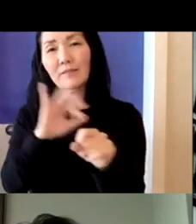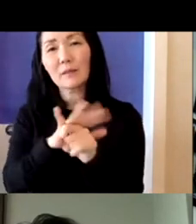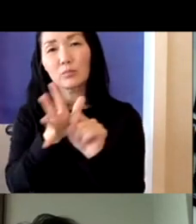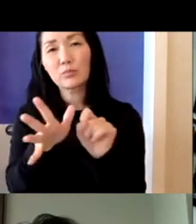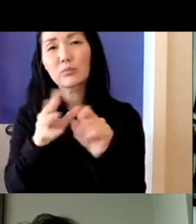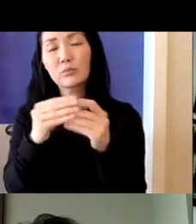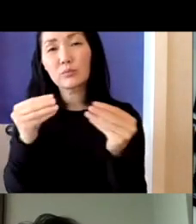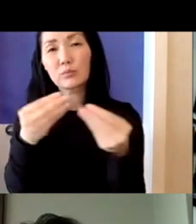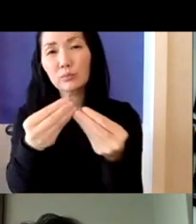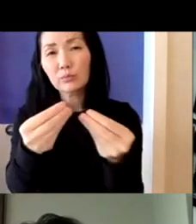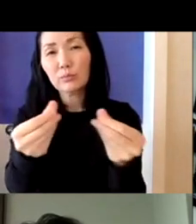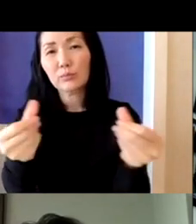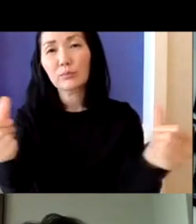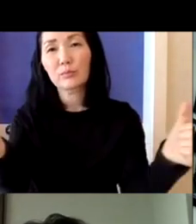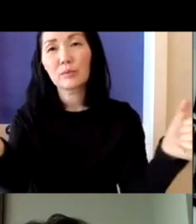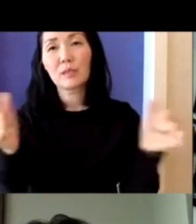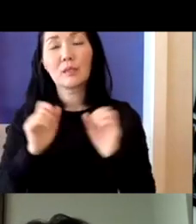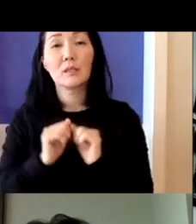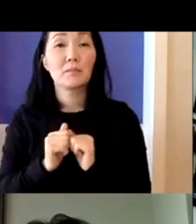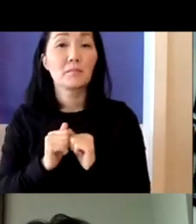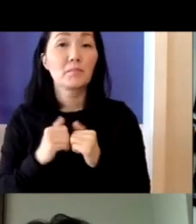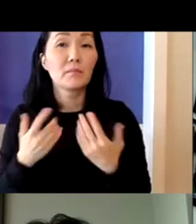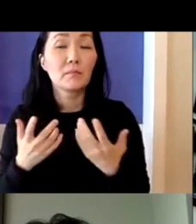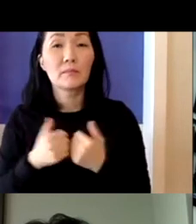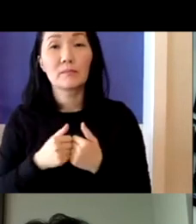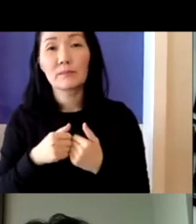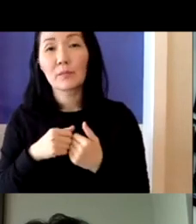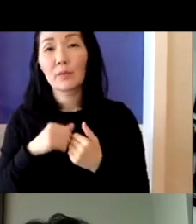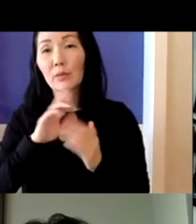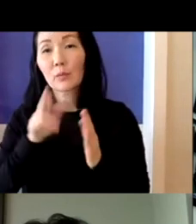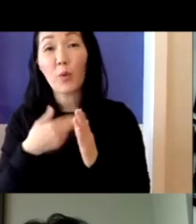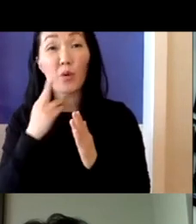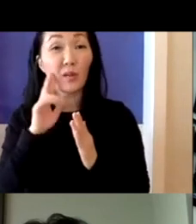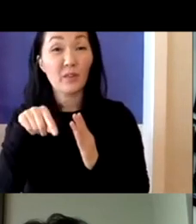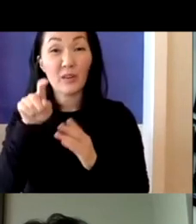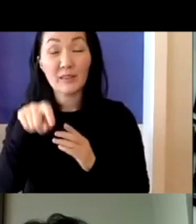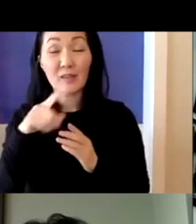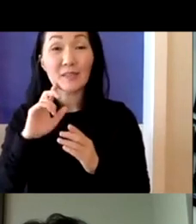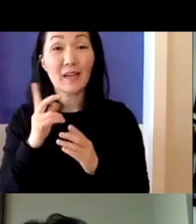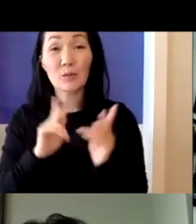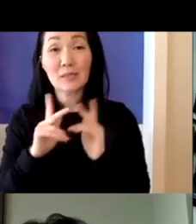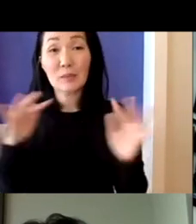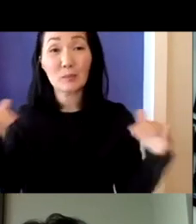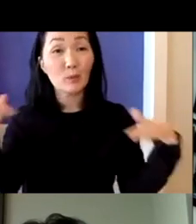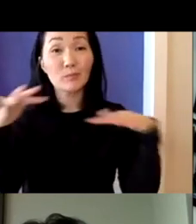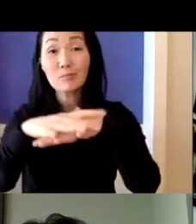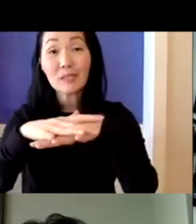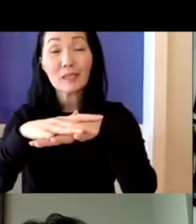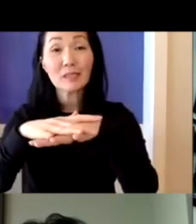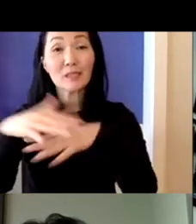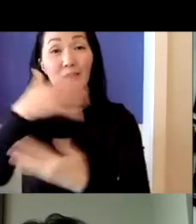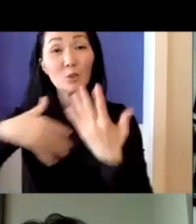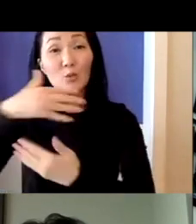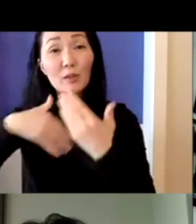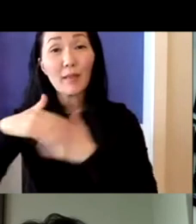is as a place where people meet and mix and where surprising encounters happen,